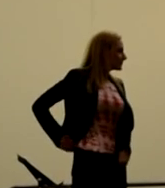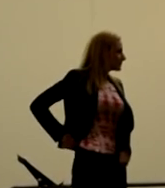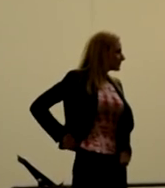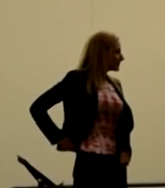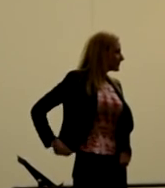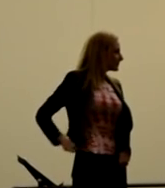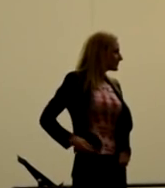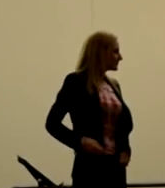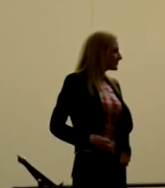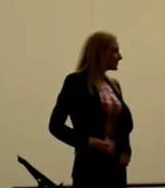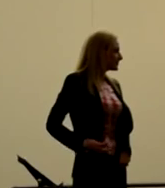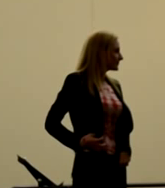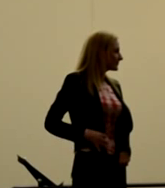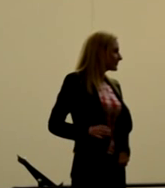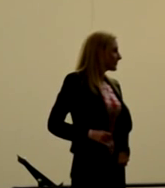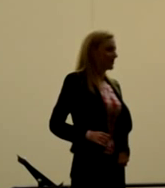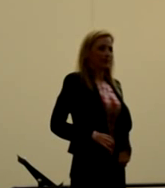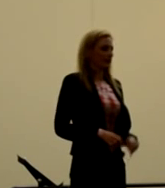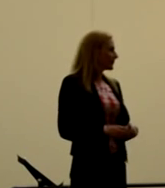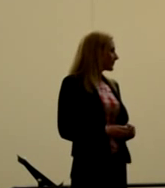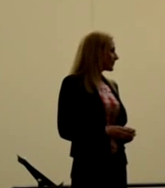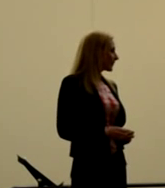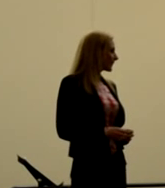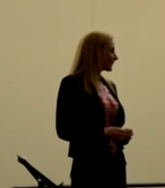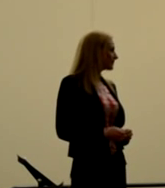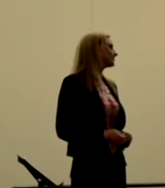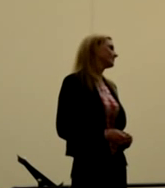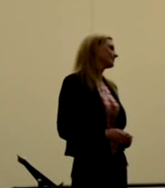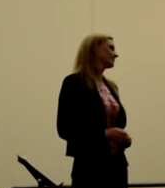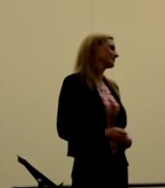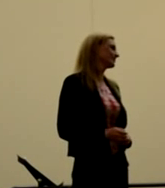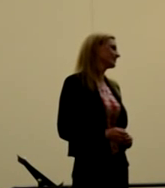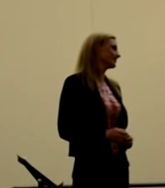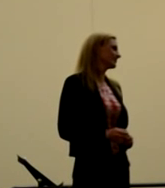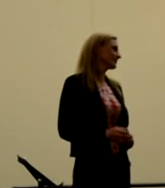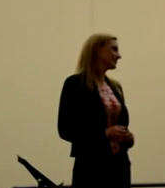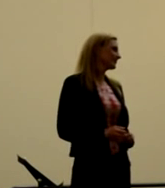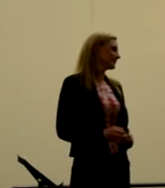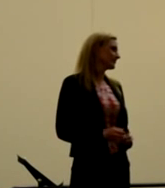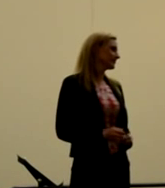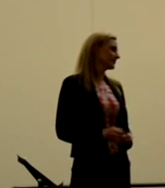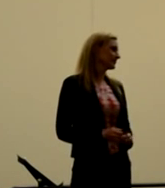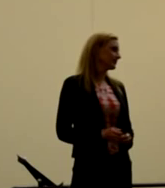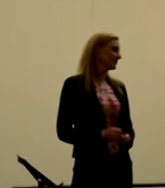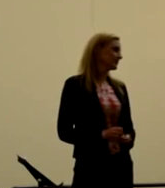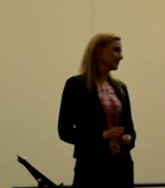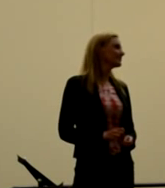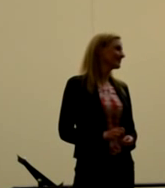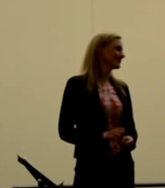question. I just want to say how much you inspired me. I was an L Word